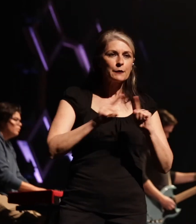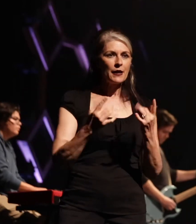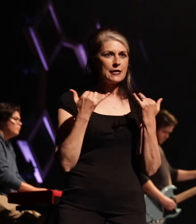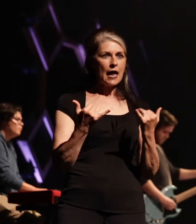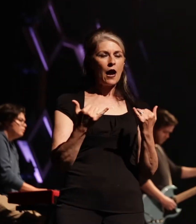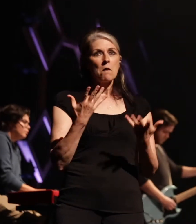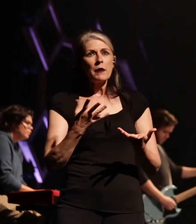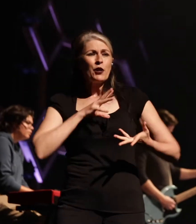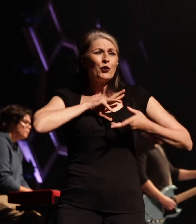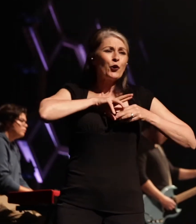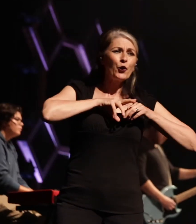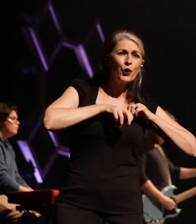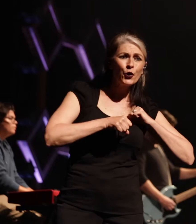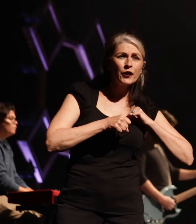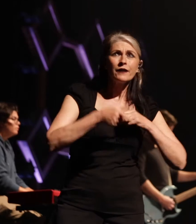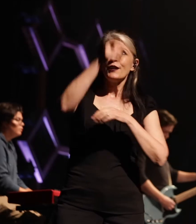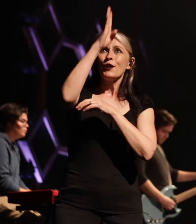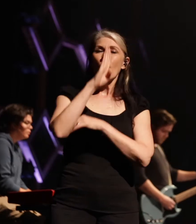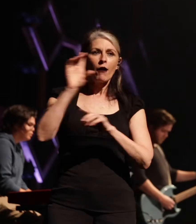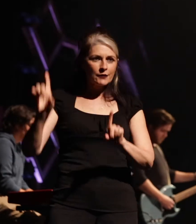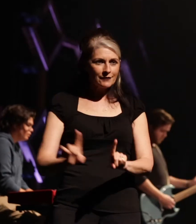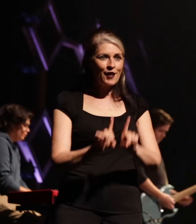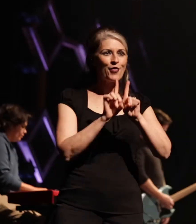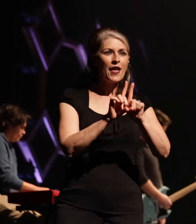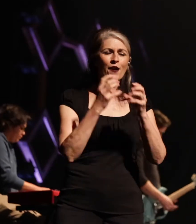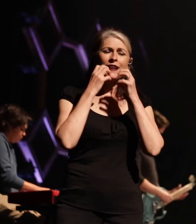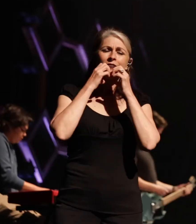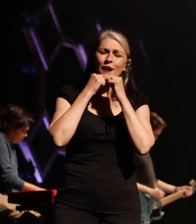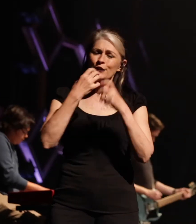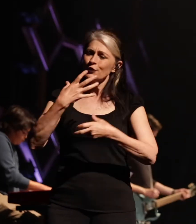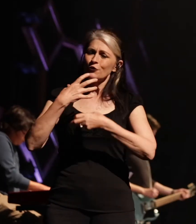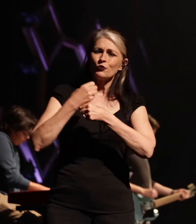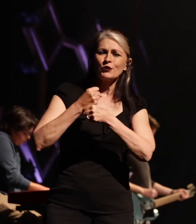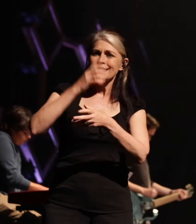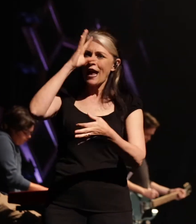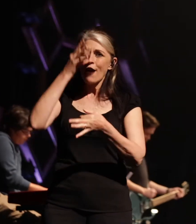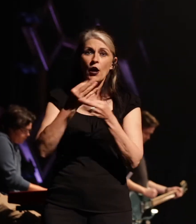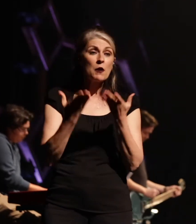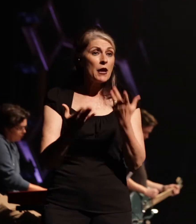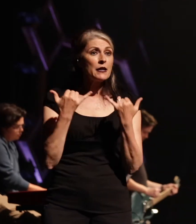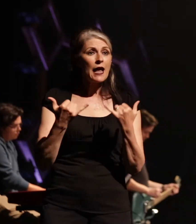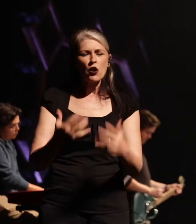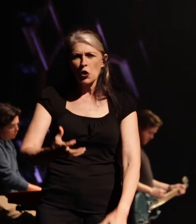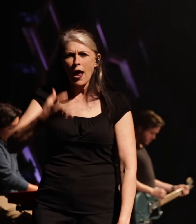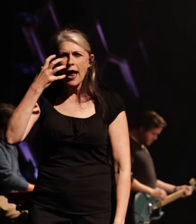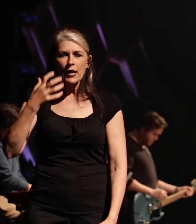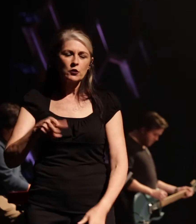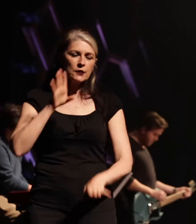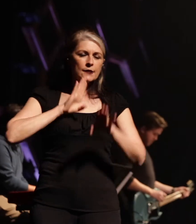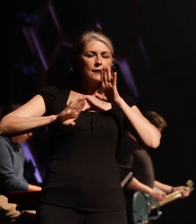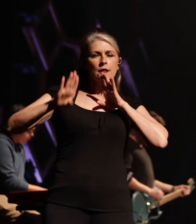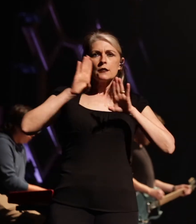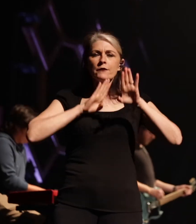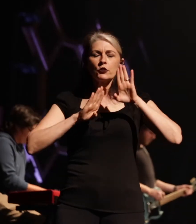right now you're hurting. And God is there. He cares for you. Trust in him. Have faith in him. Maybe right now you're angry. Maybe you're frustrated